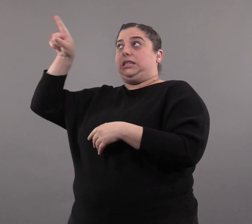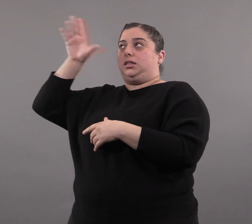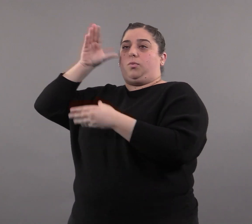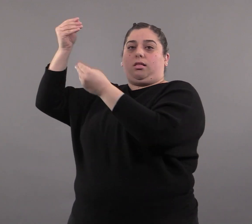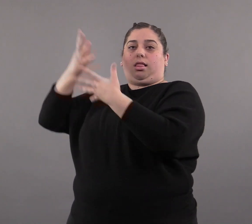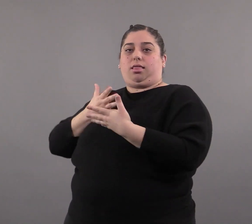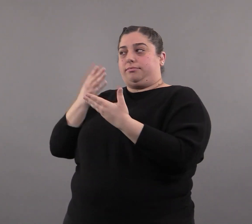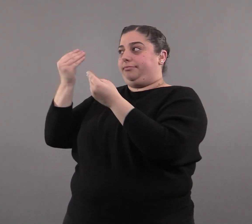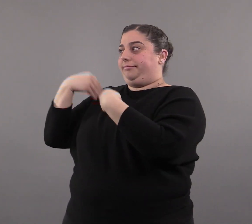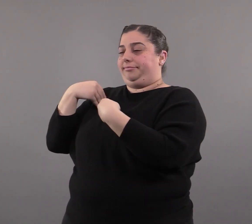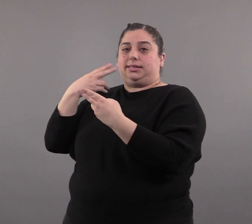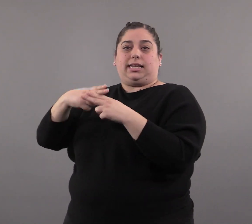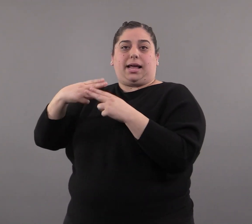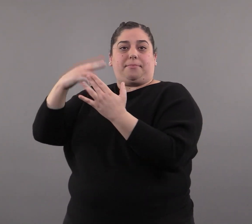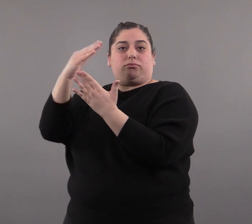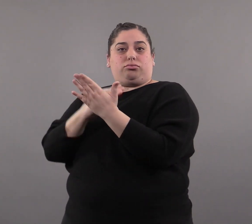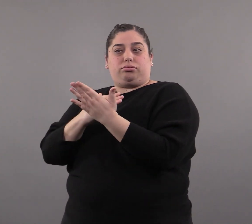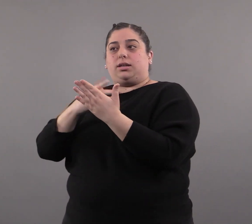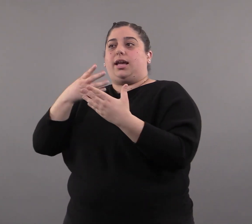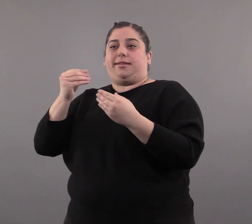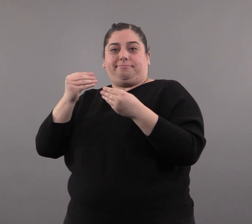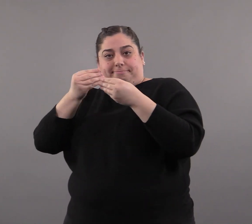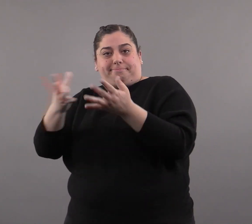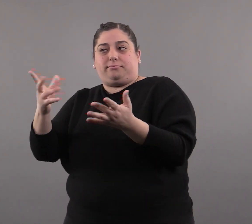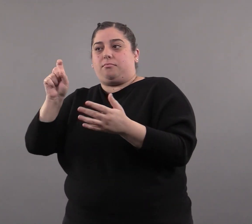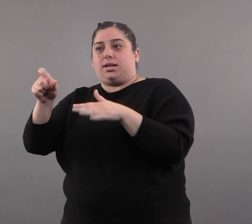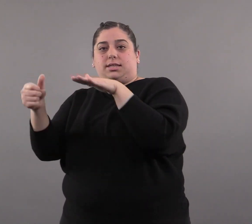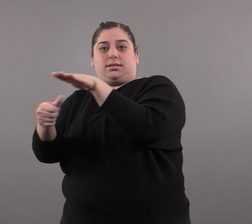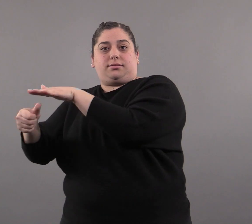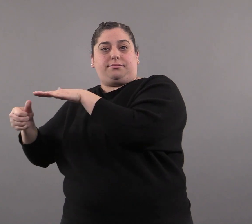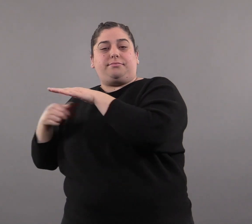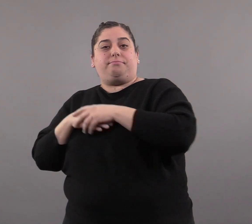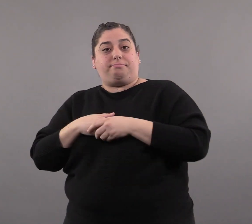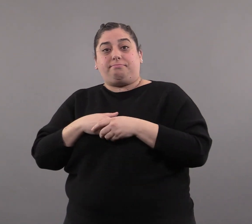Does that answer your question, Paul? Okay. Yes, ma'am.